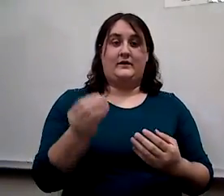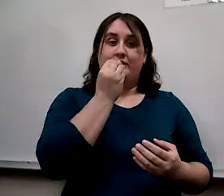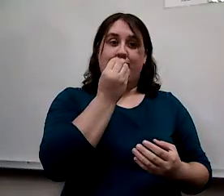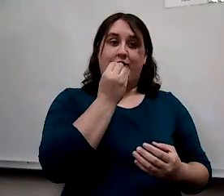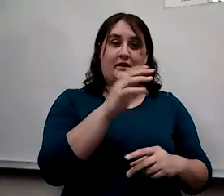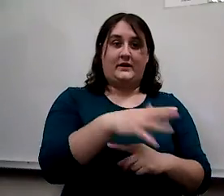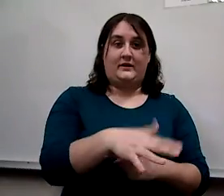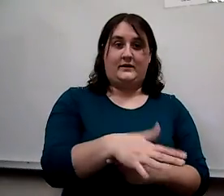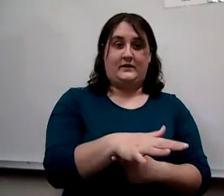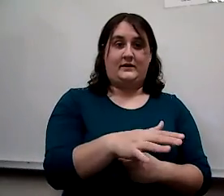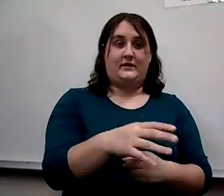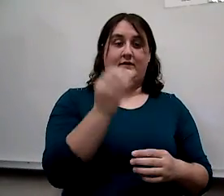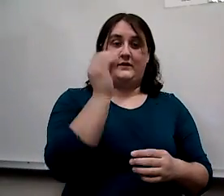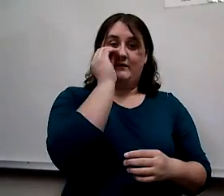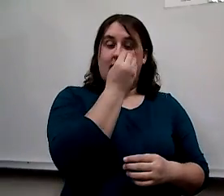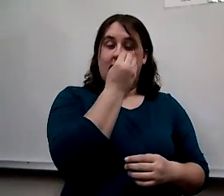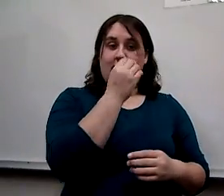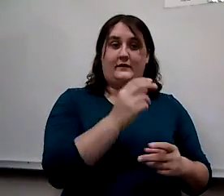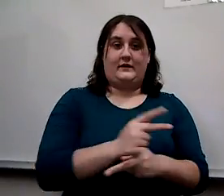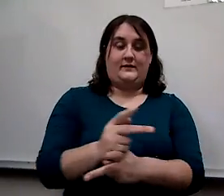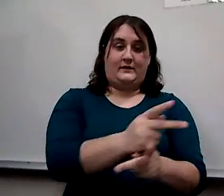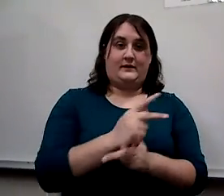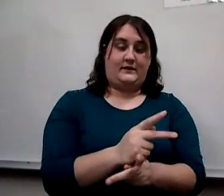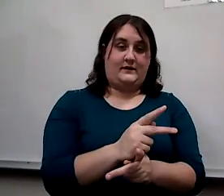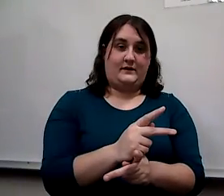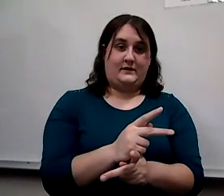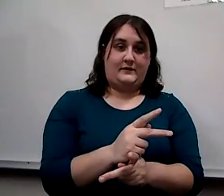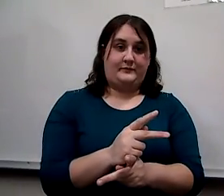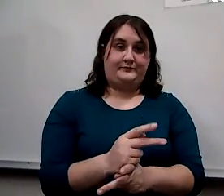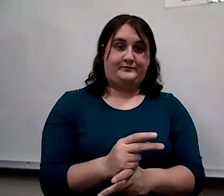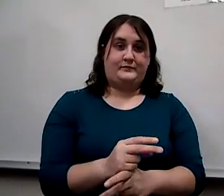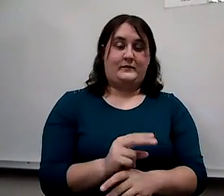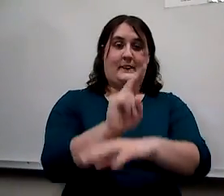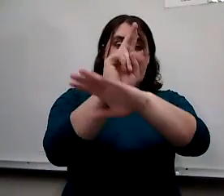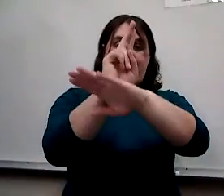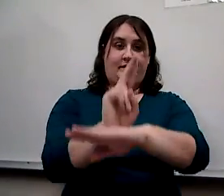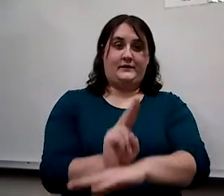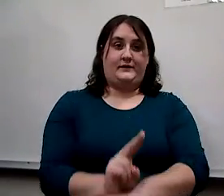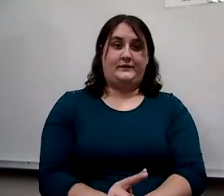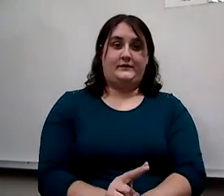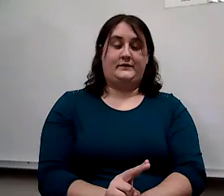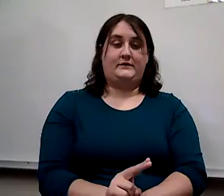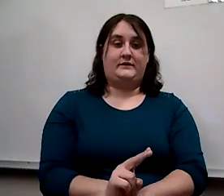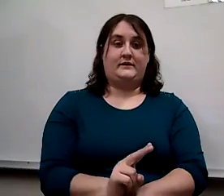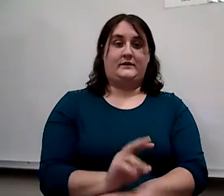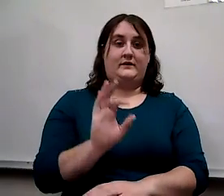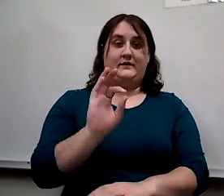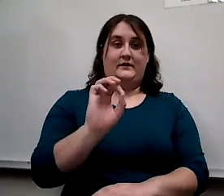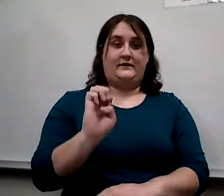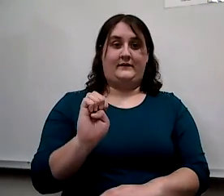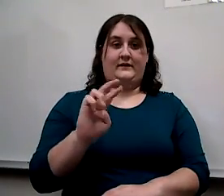flower care. This can now be accomplished in an easy fashion by using a one-step fertilizer